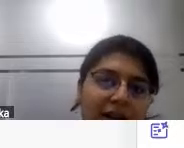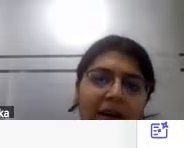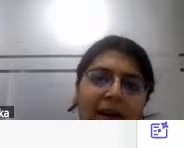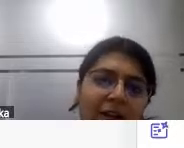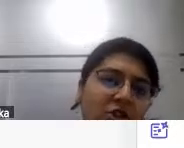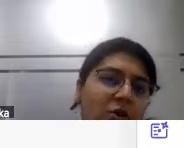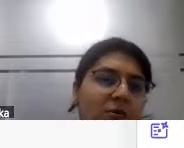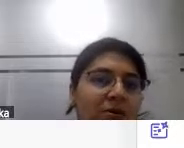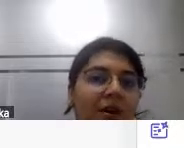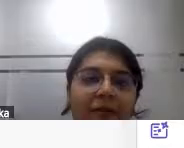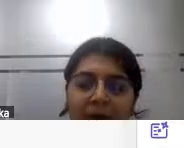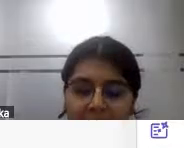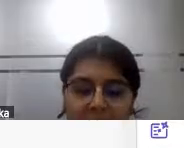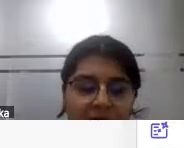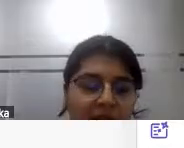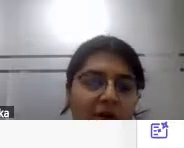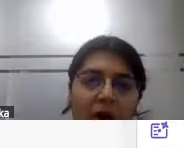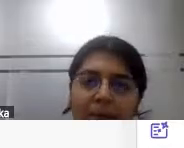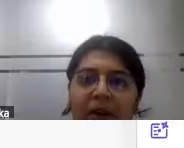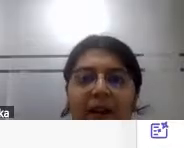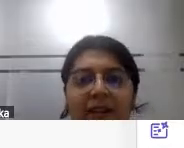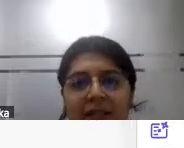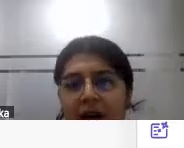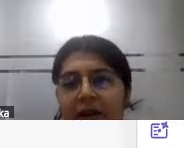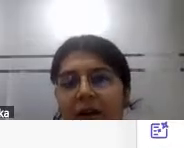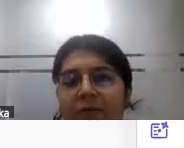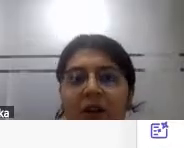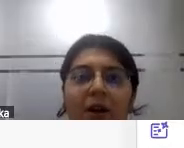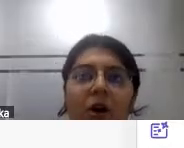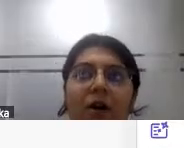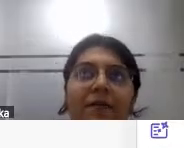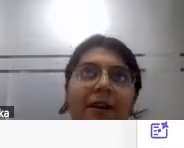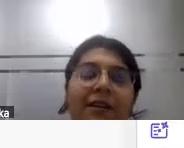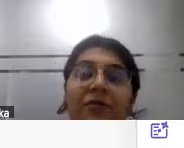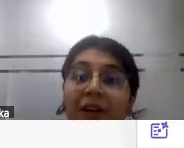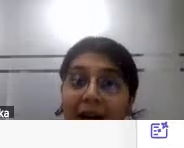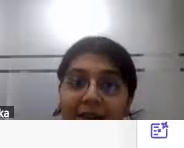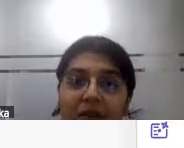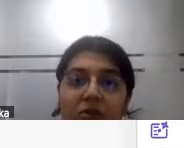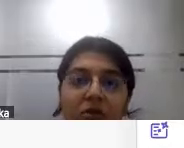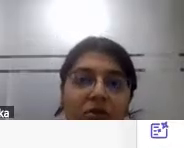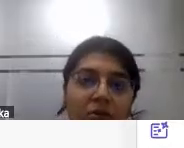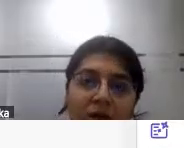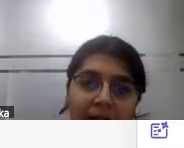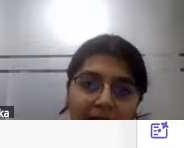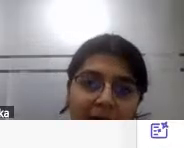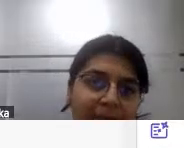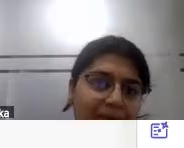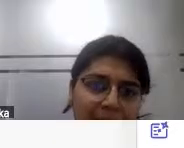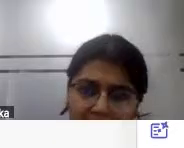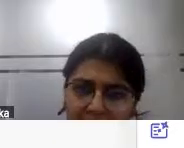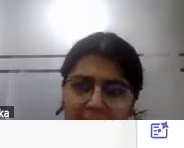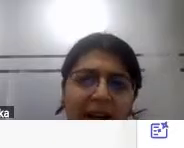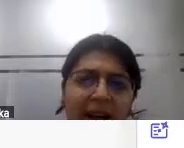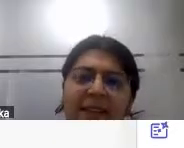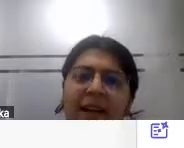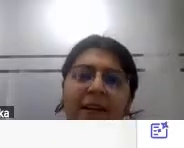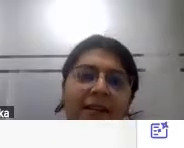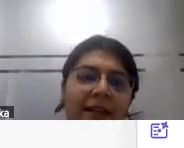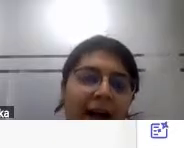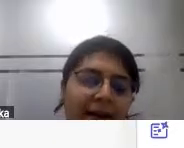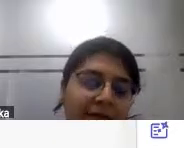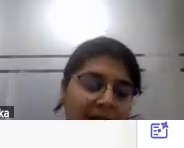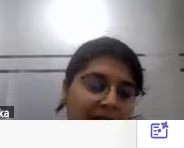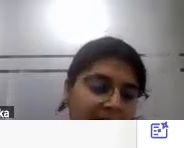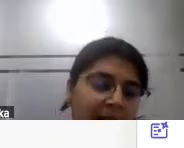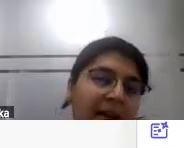organizations, either in NGOs, government bodies, corporate startups, or even as freelancers, students,